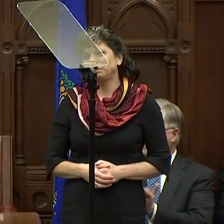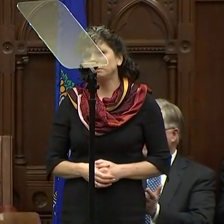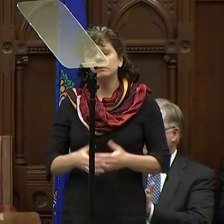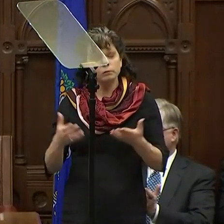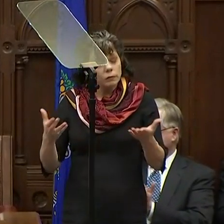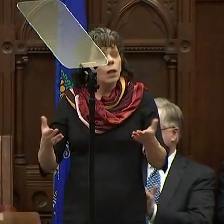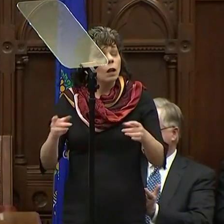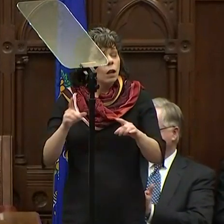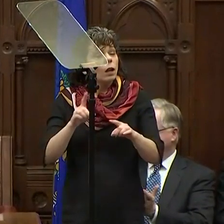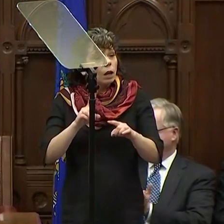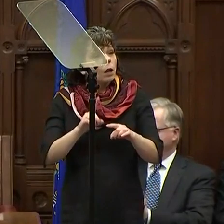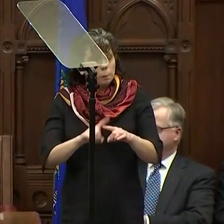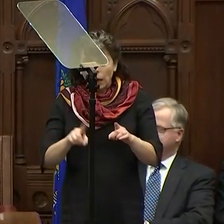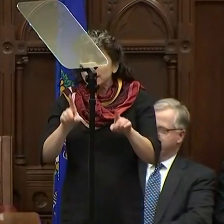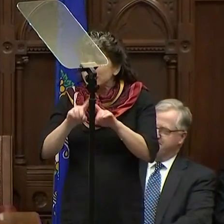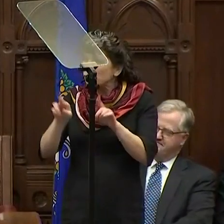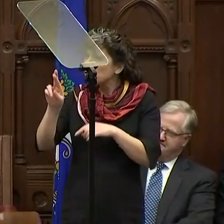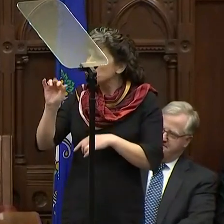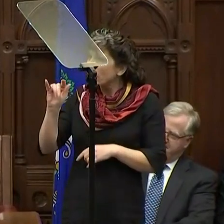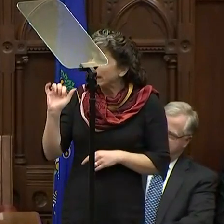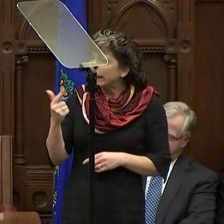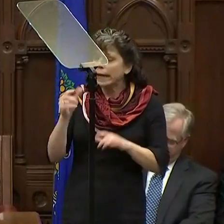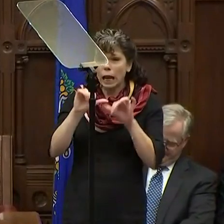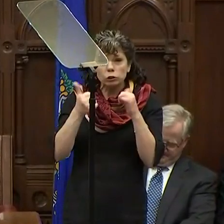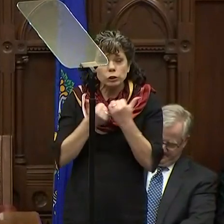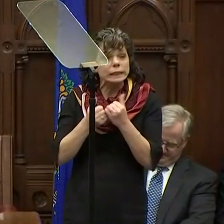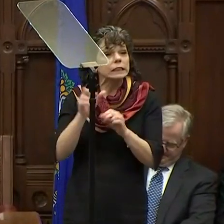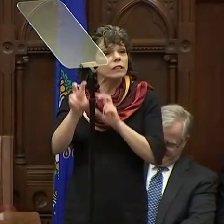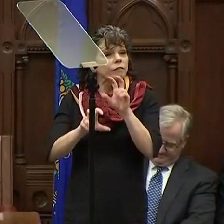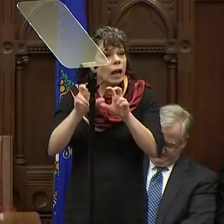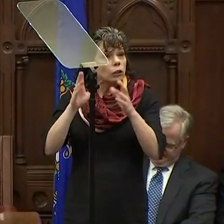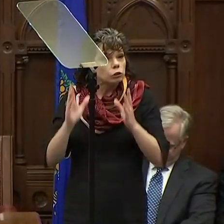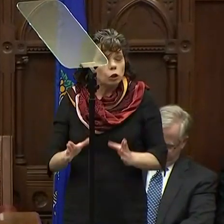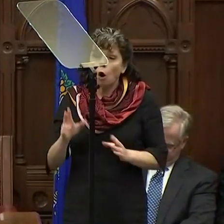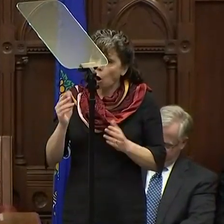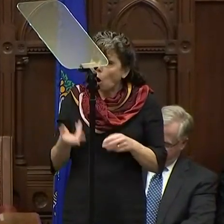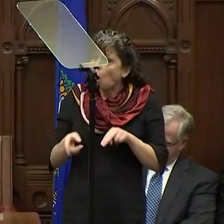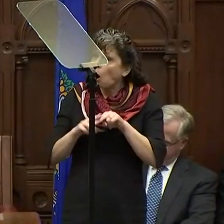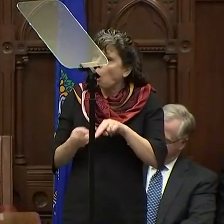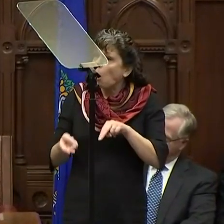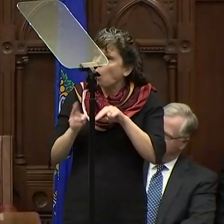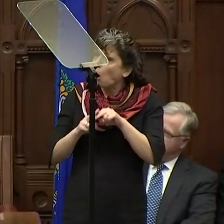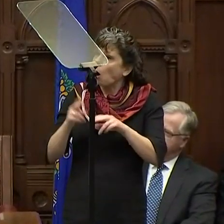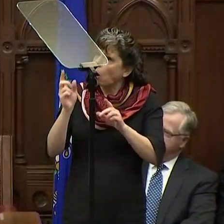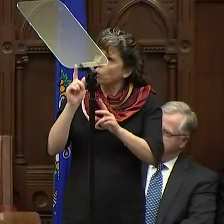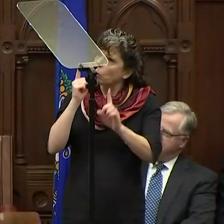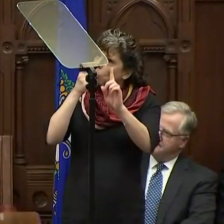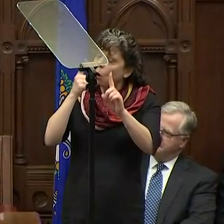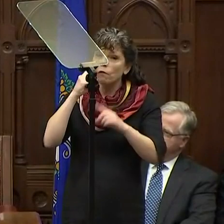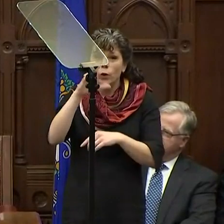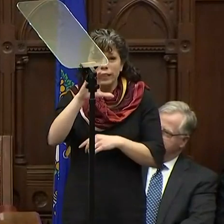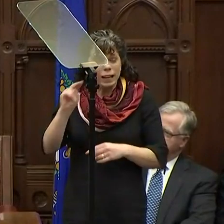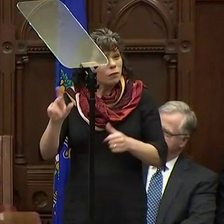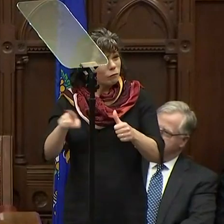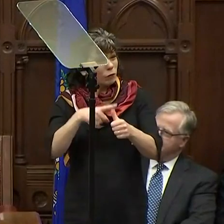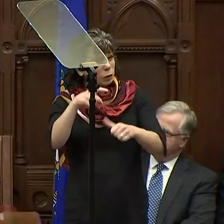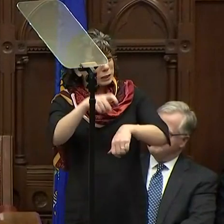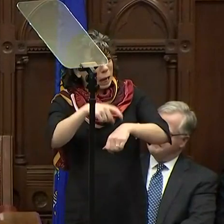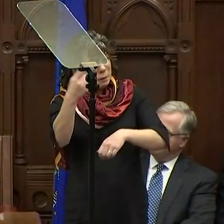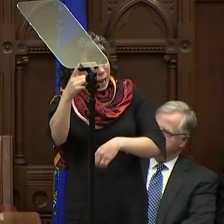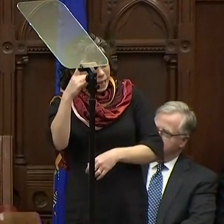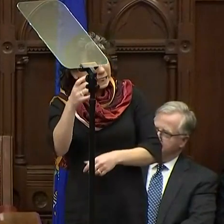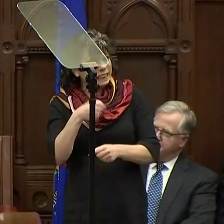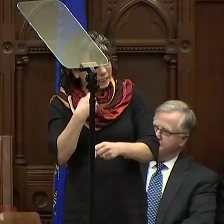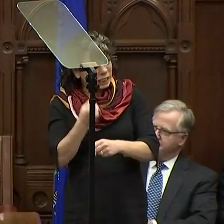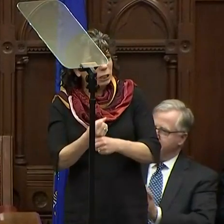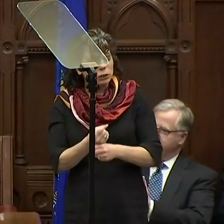Look, the rating agencies and the investors, they've upgraded our outlook for Connecticut for the first time in 18 years, from neutral